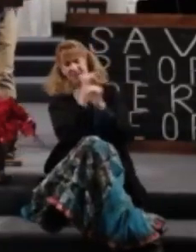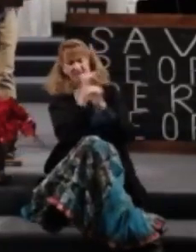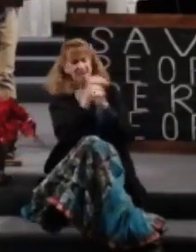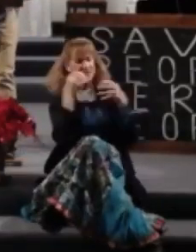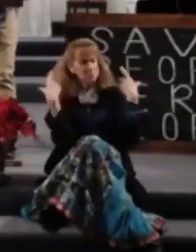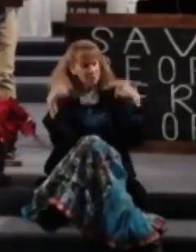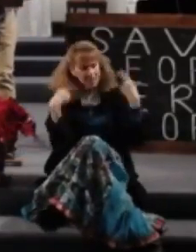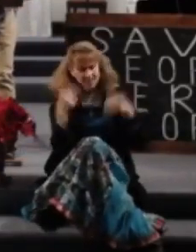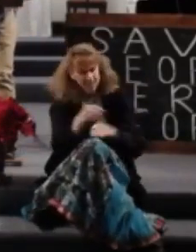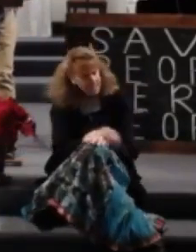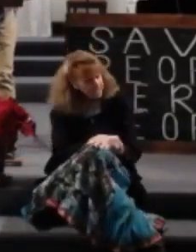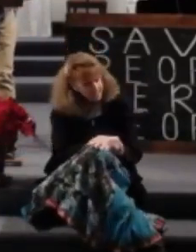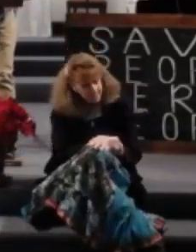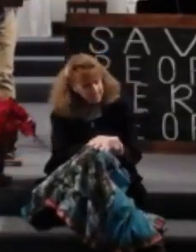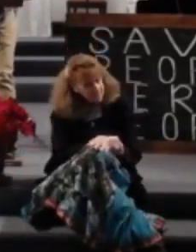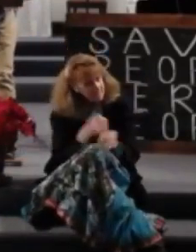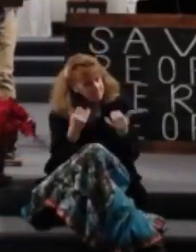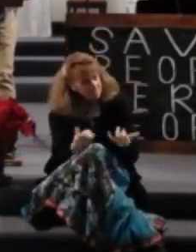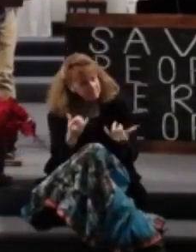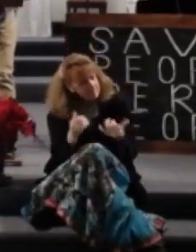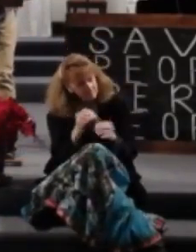world.